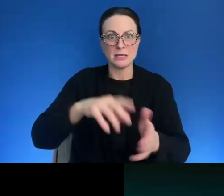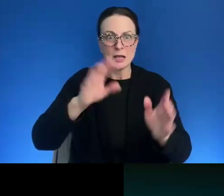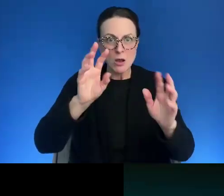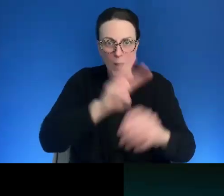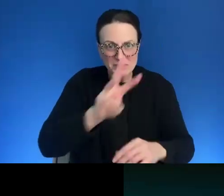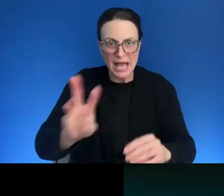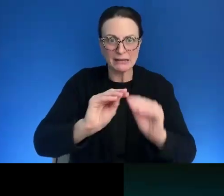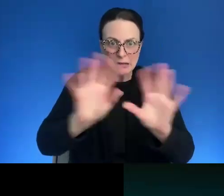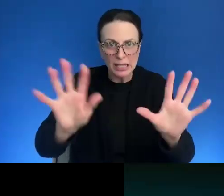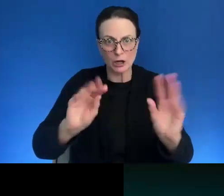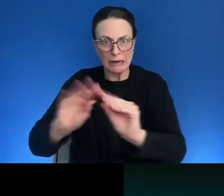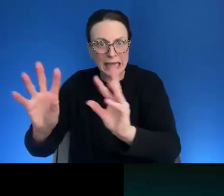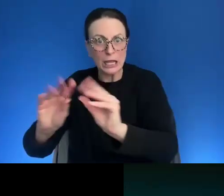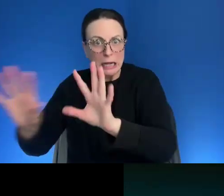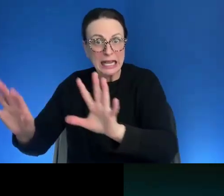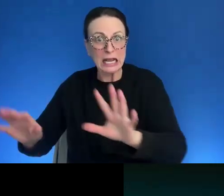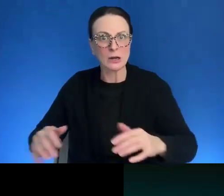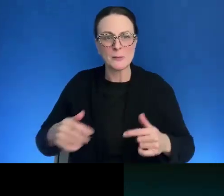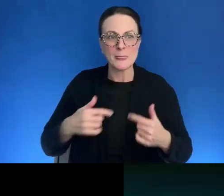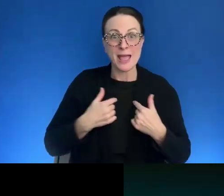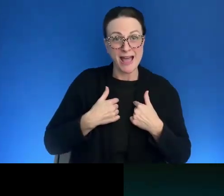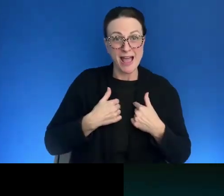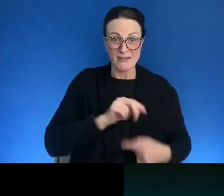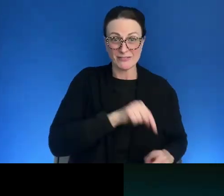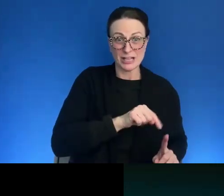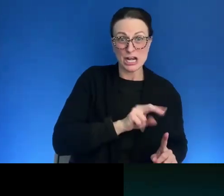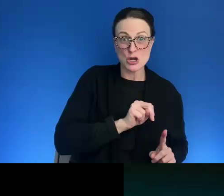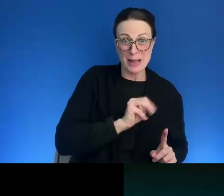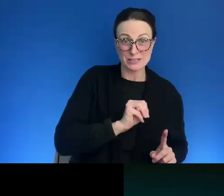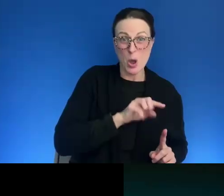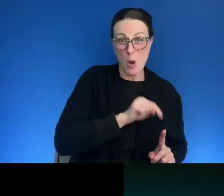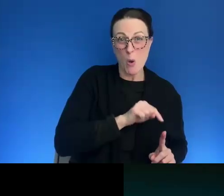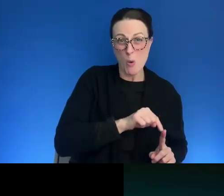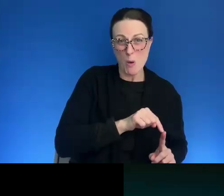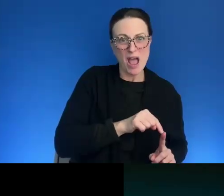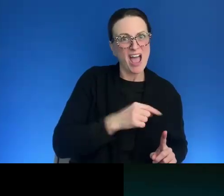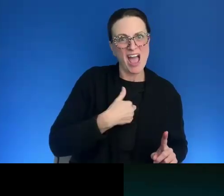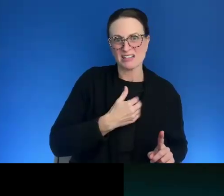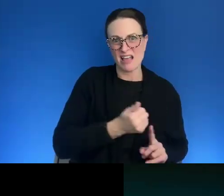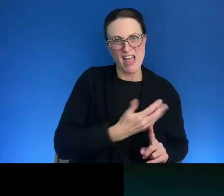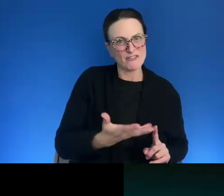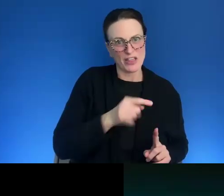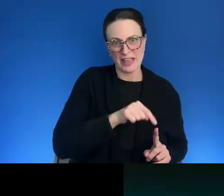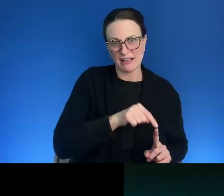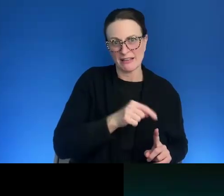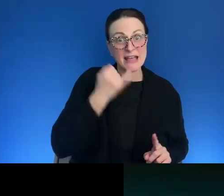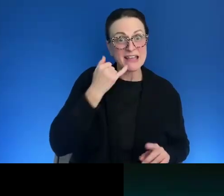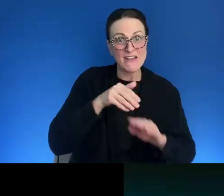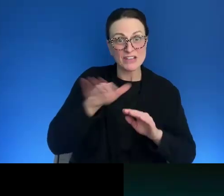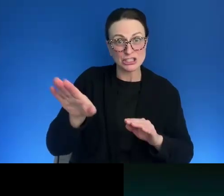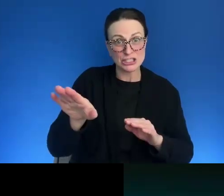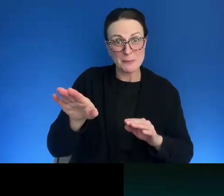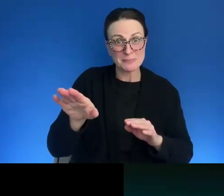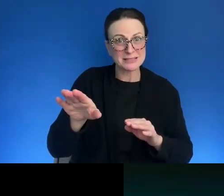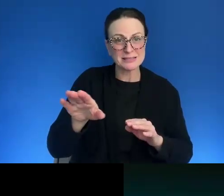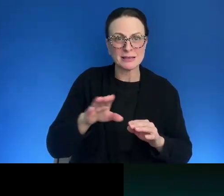website, I have a bladesmith in New Mexico. He has everything. Like if he ships a blade to you,